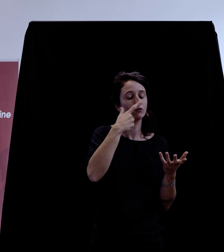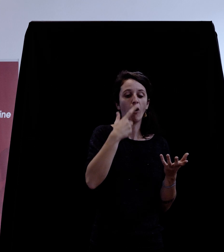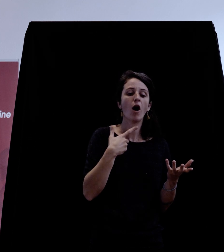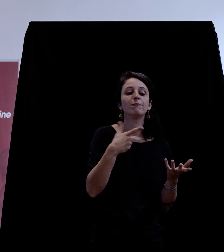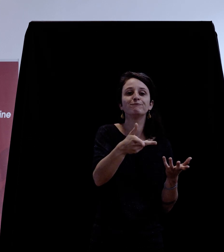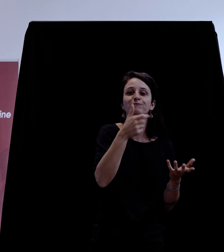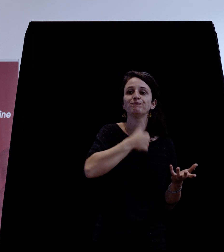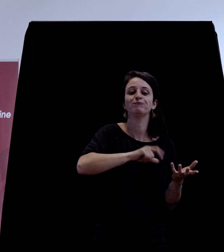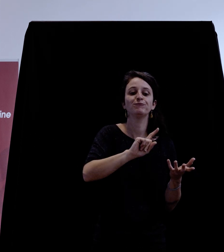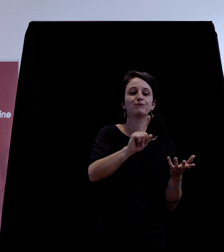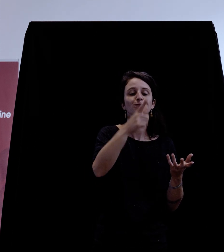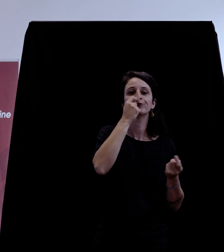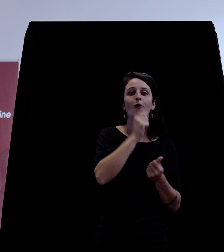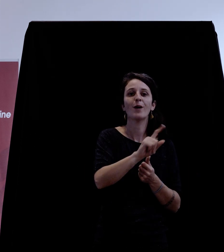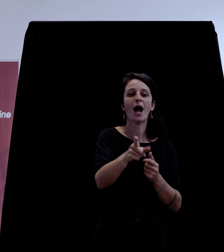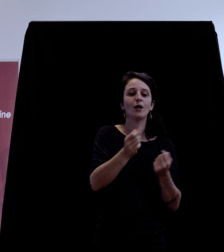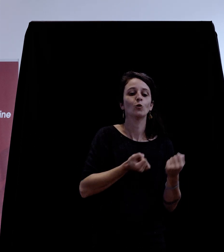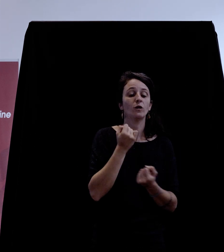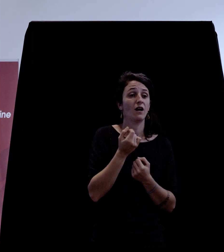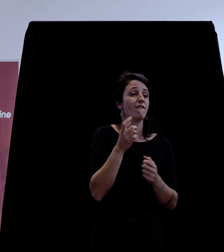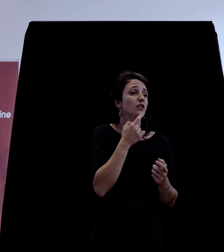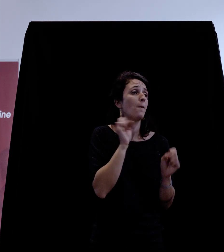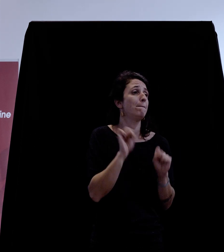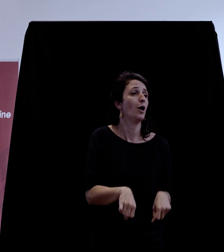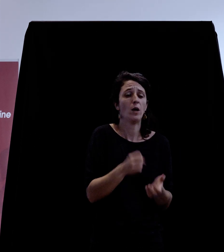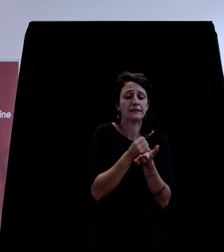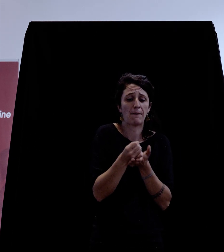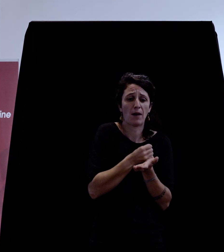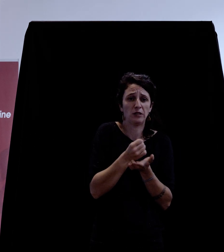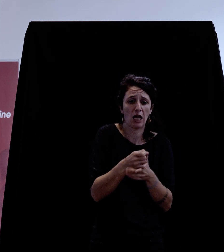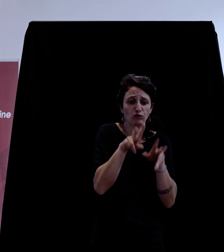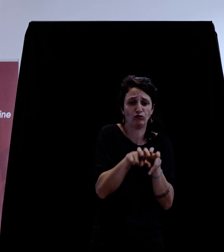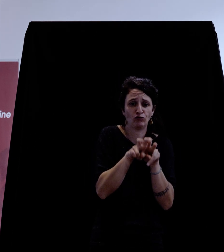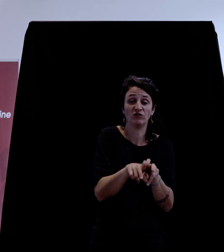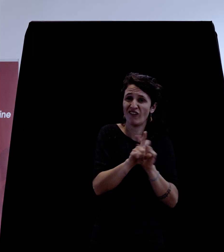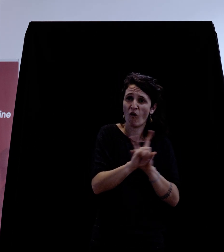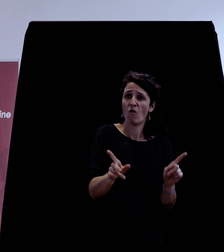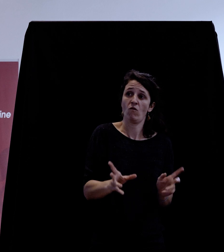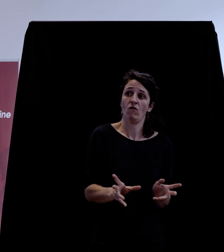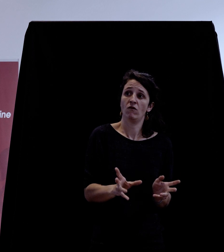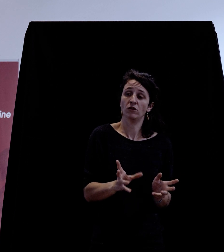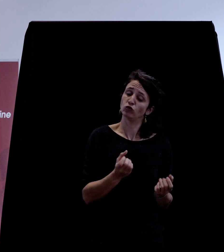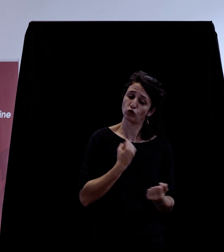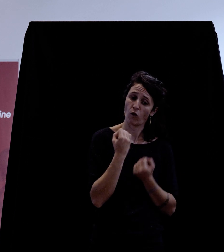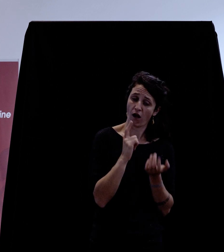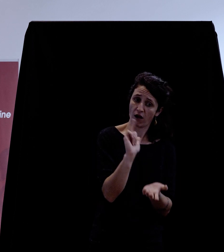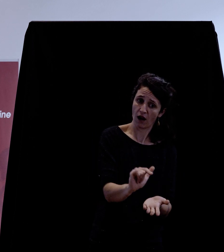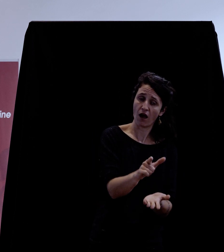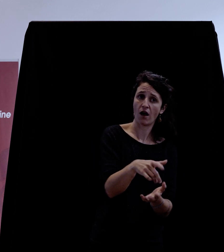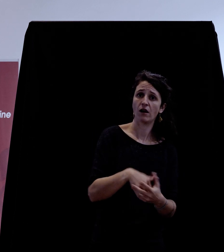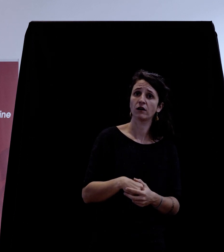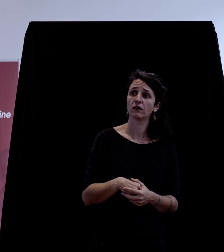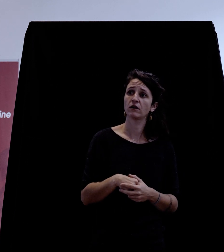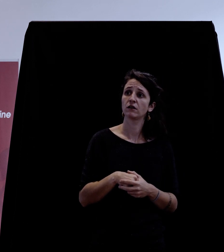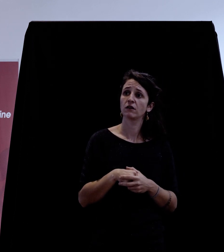I'm convinced it's absolutely there. They just don't know how bad it is because they don't have any comparison. They don't always know what's the